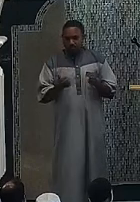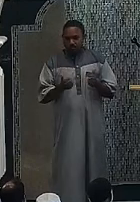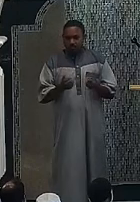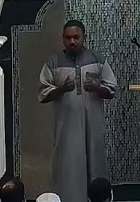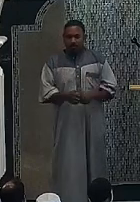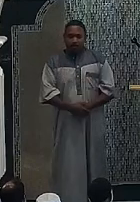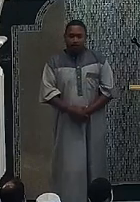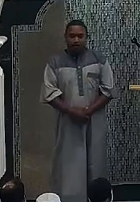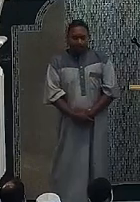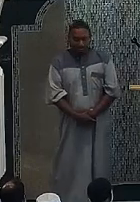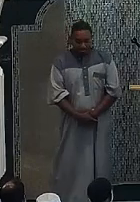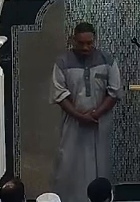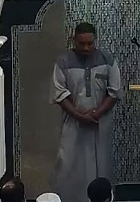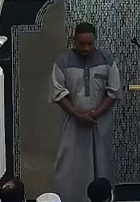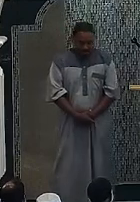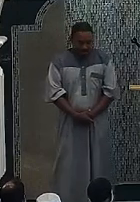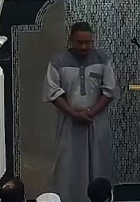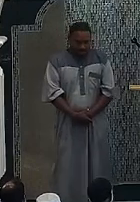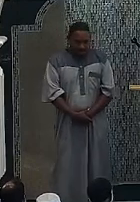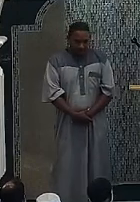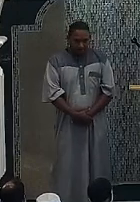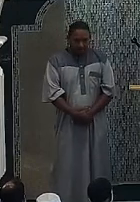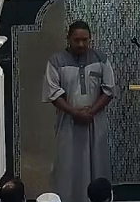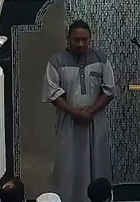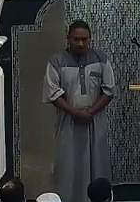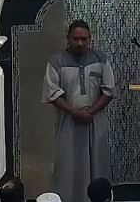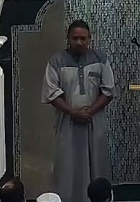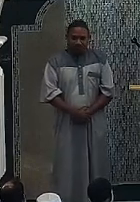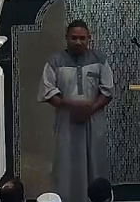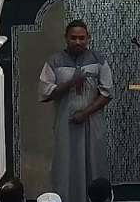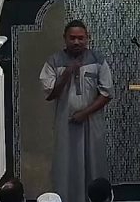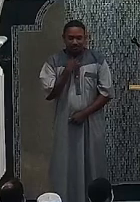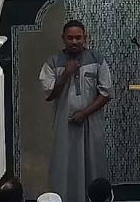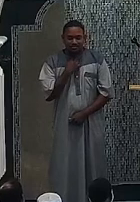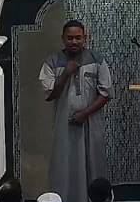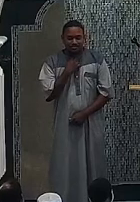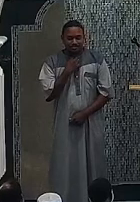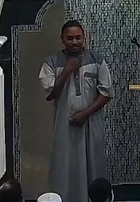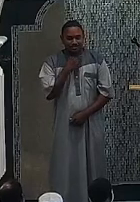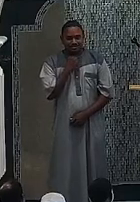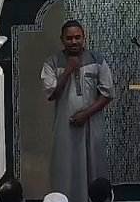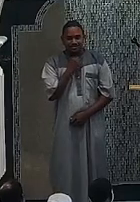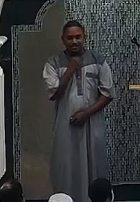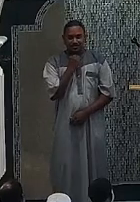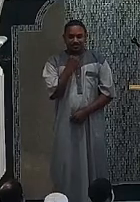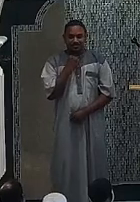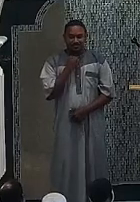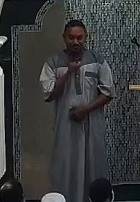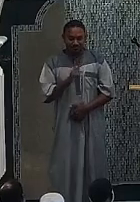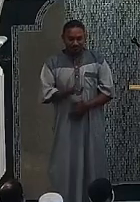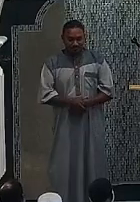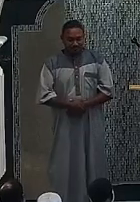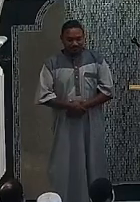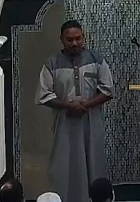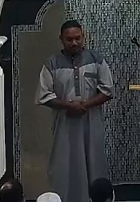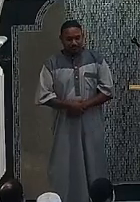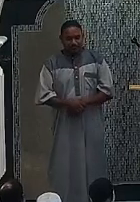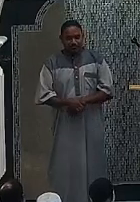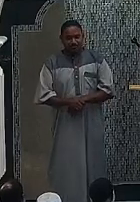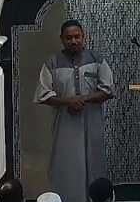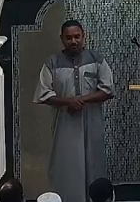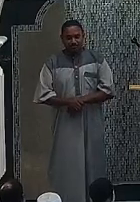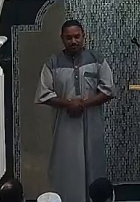supported. But right now, we need a little bit more than that. It takes a lot to purchase a